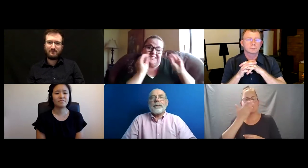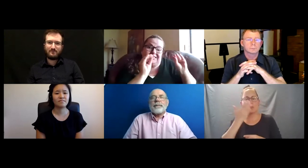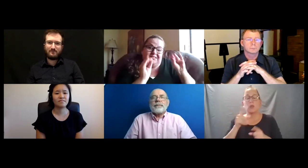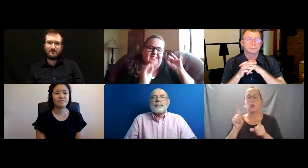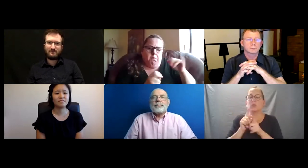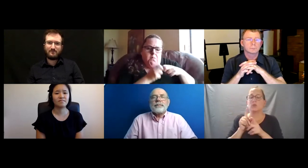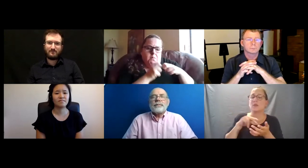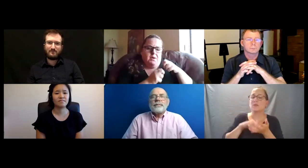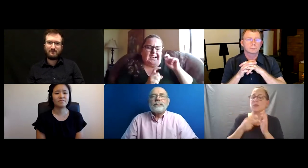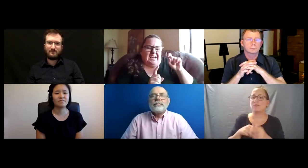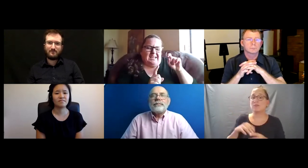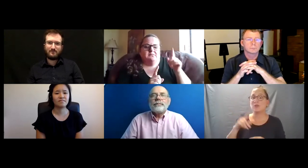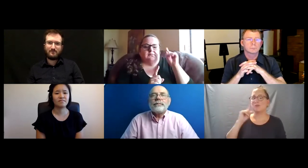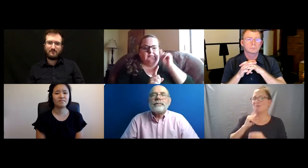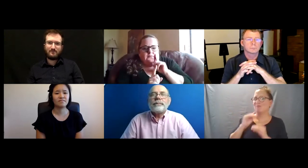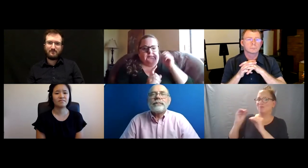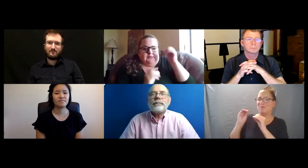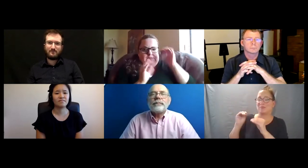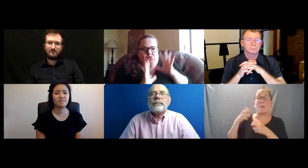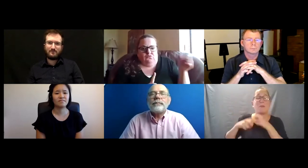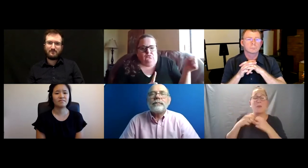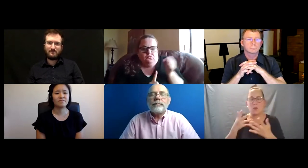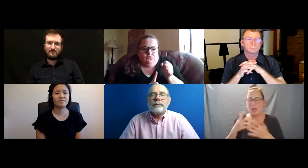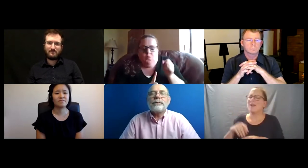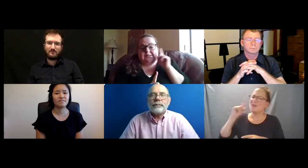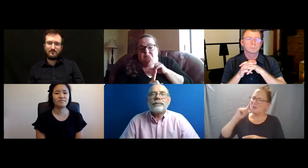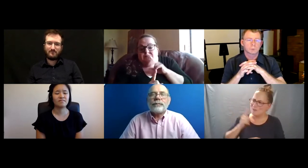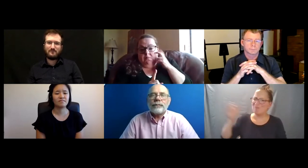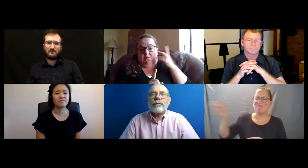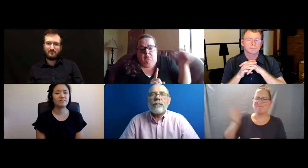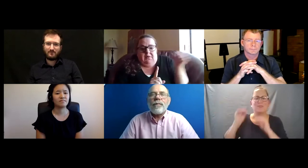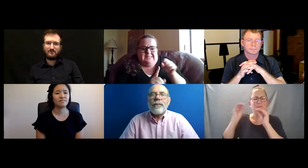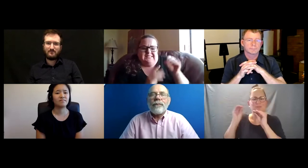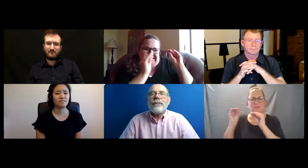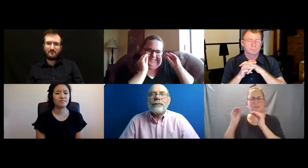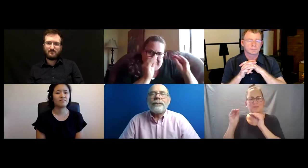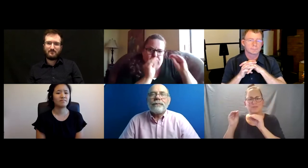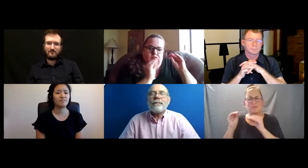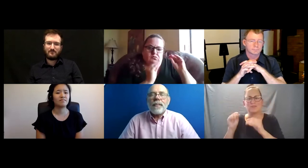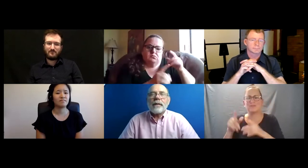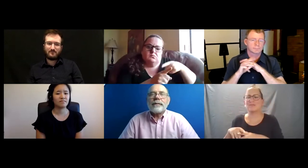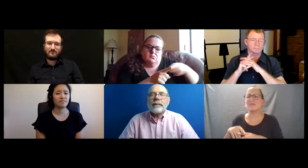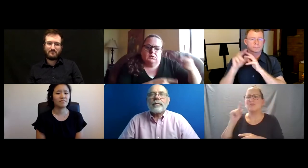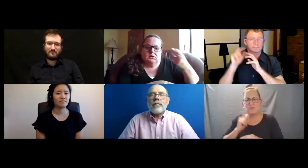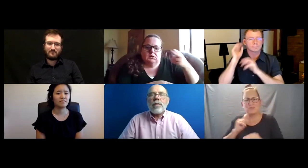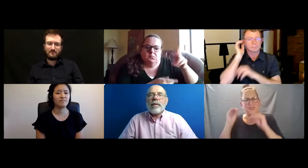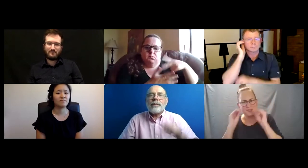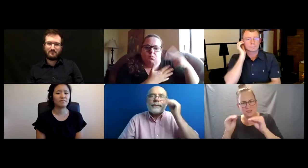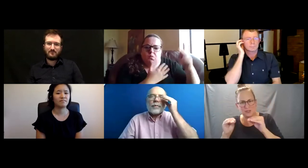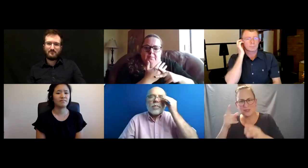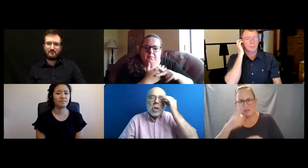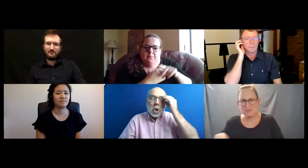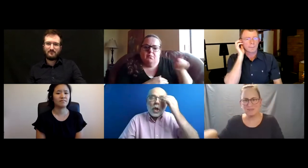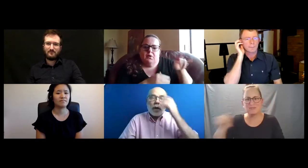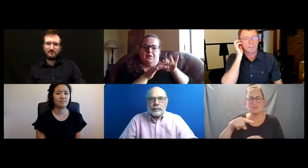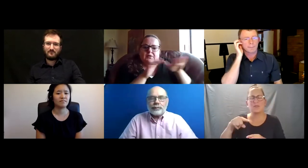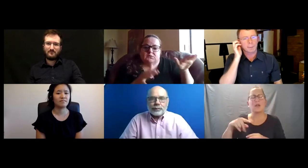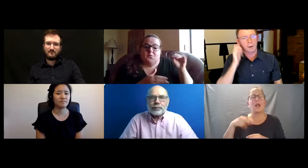to be taught by deaf or deafblind instructors or professors.